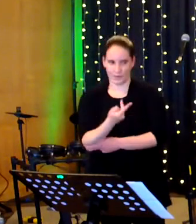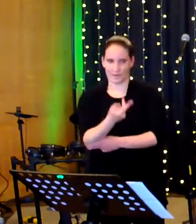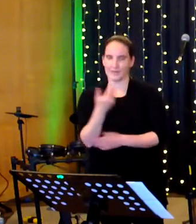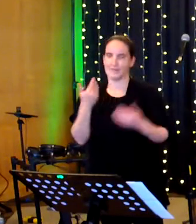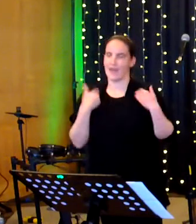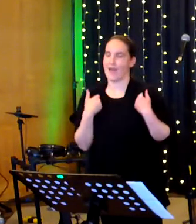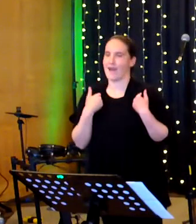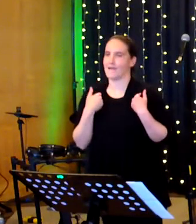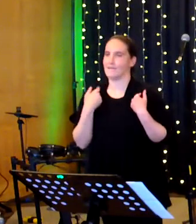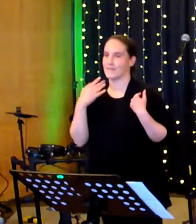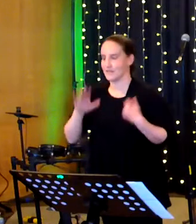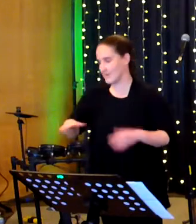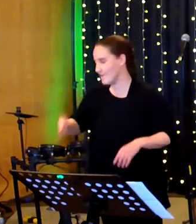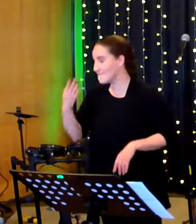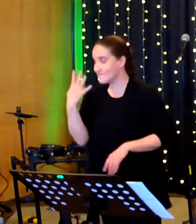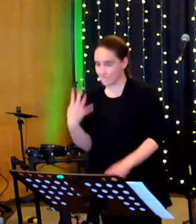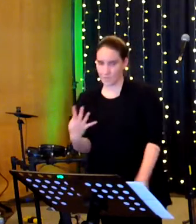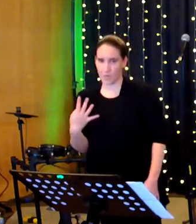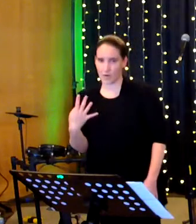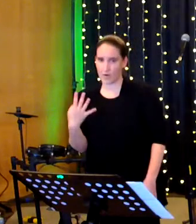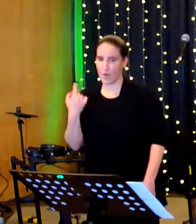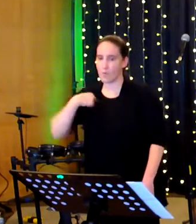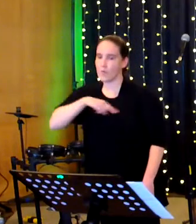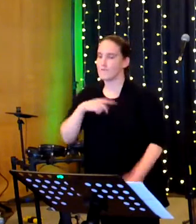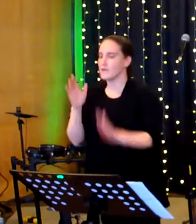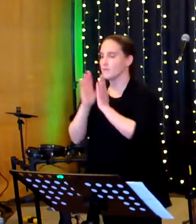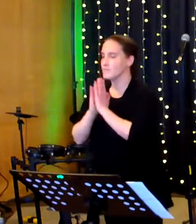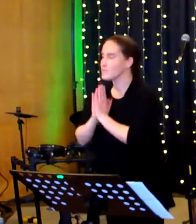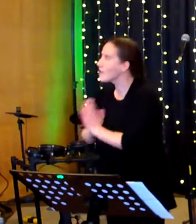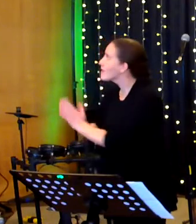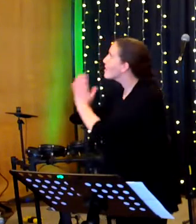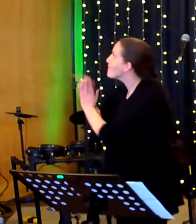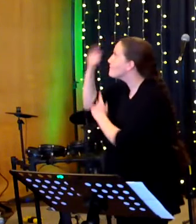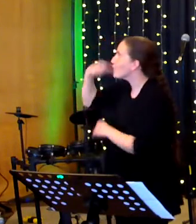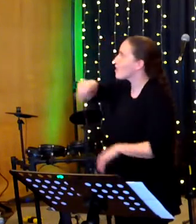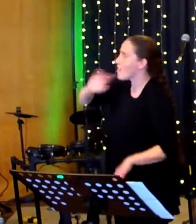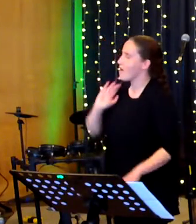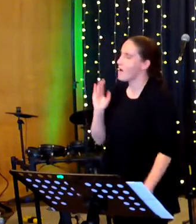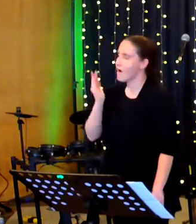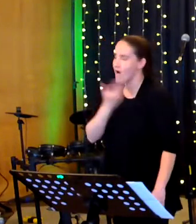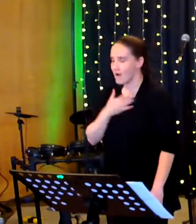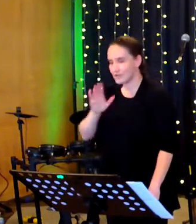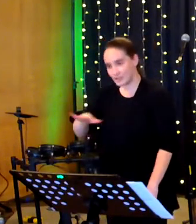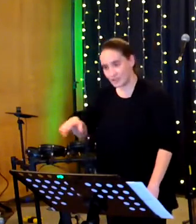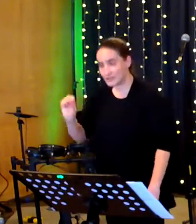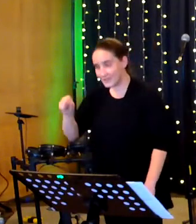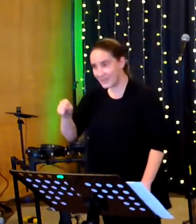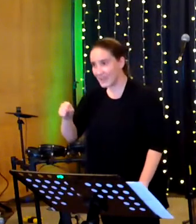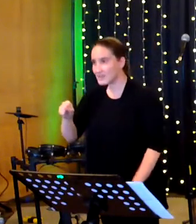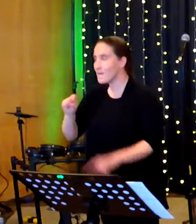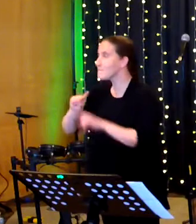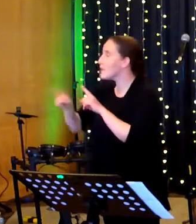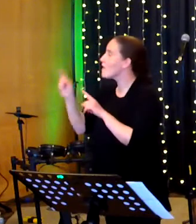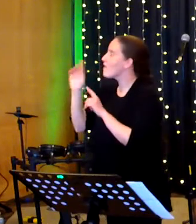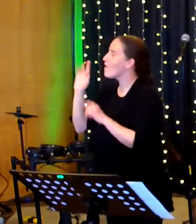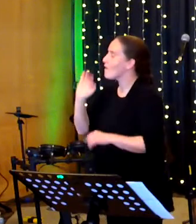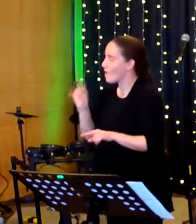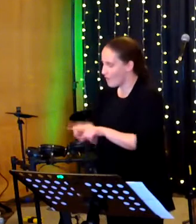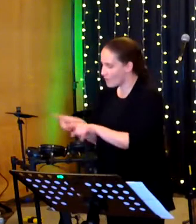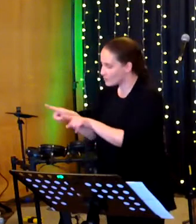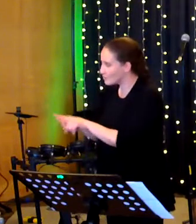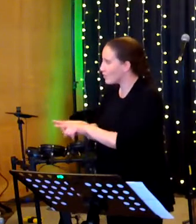Christians. But we've also been praying for the people that God would send to them. We've been praying